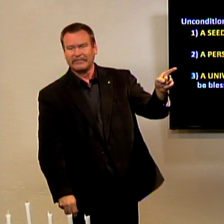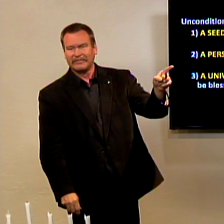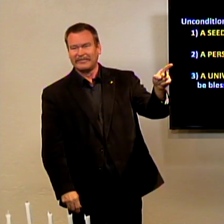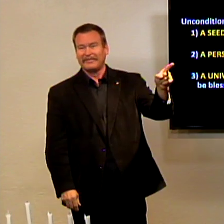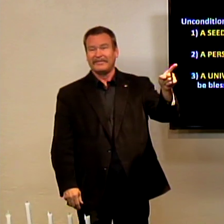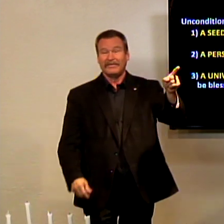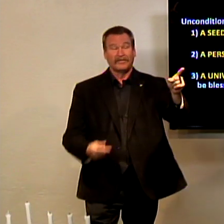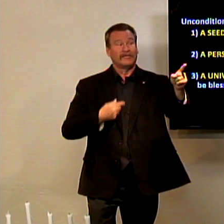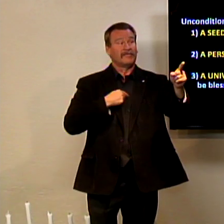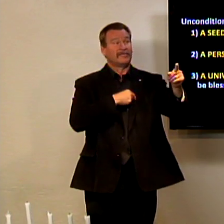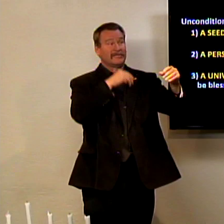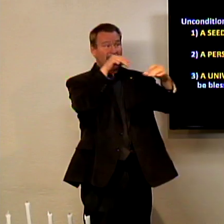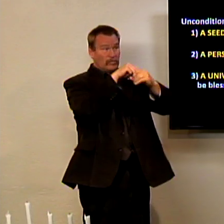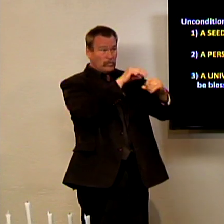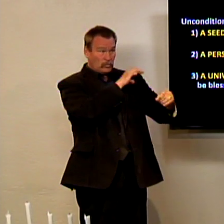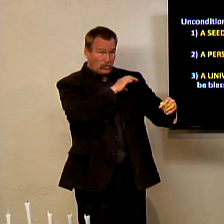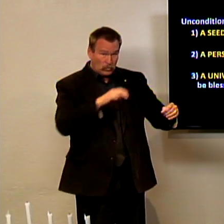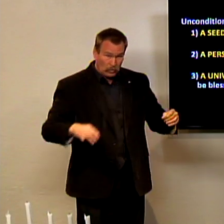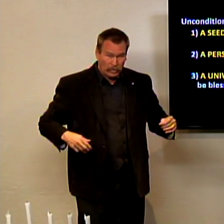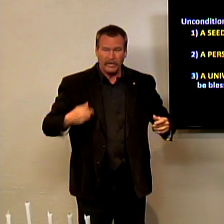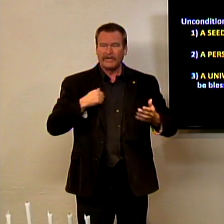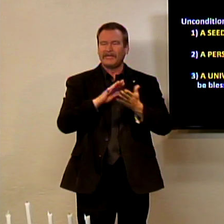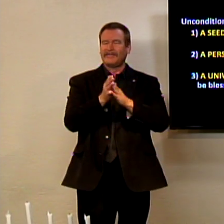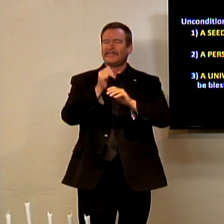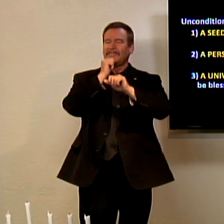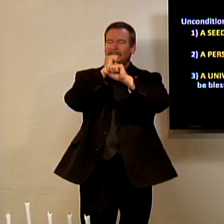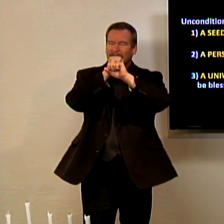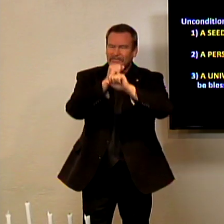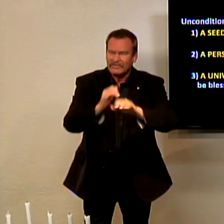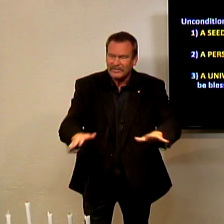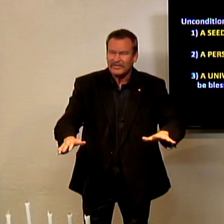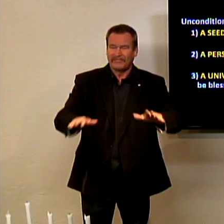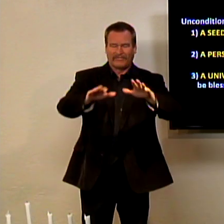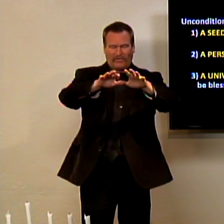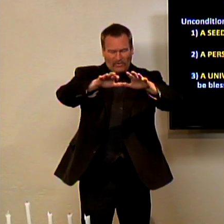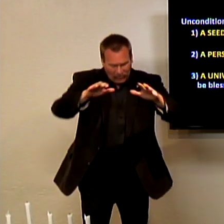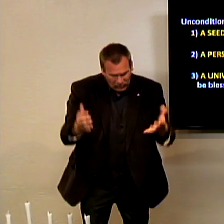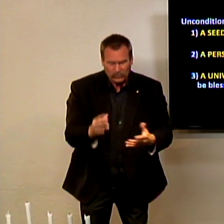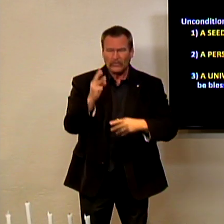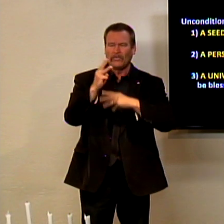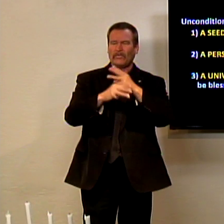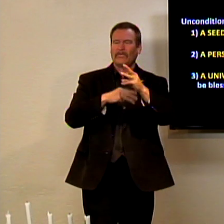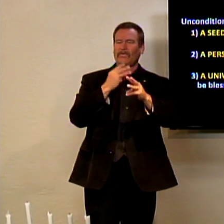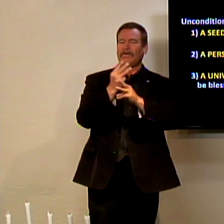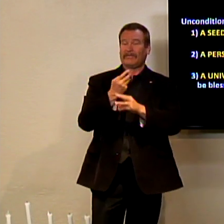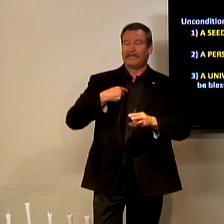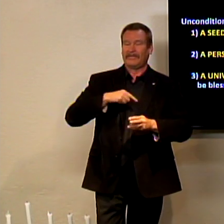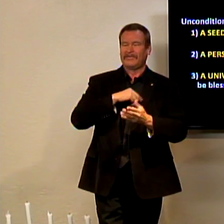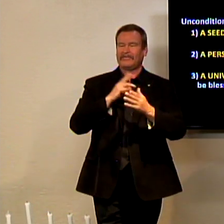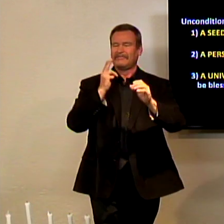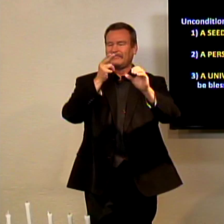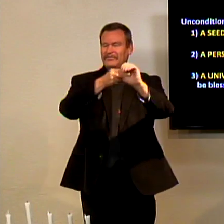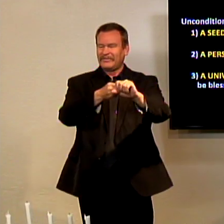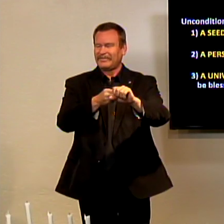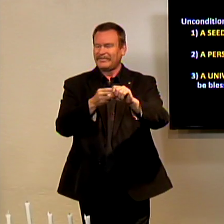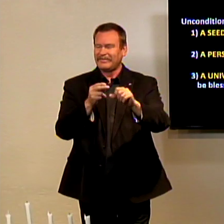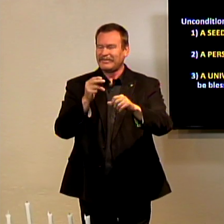And then through Jesus Christ, who himself was one of the Jewish people. He gave all of these blessings to all of the people on the